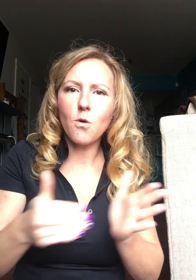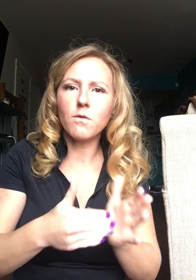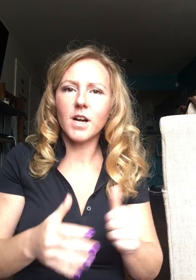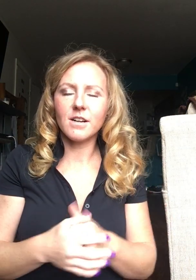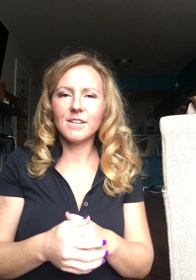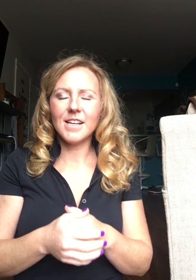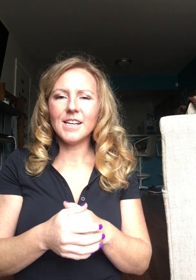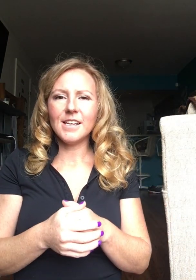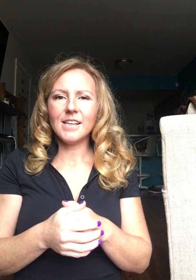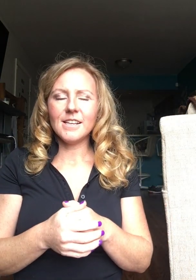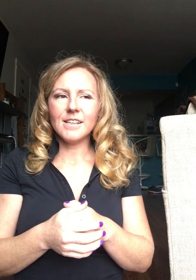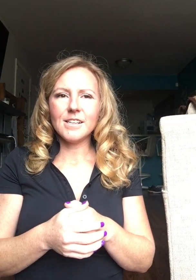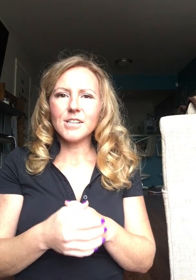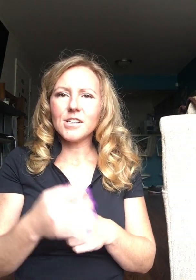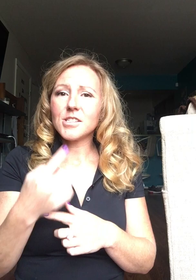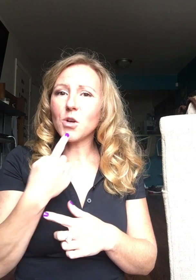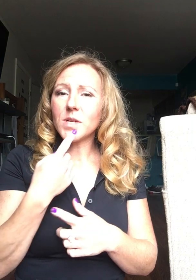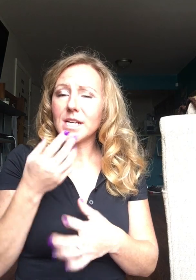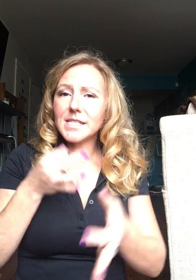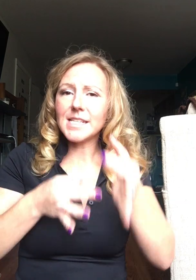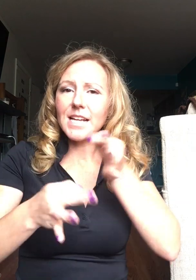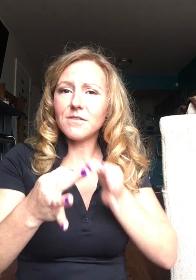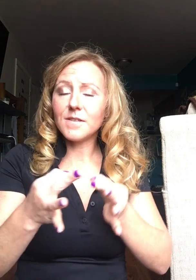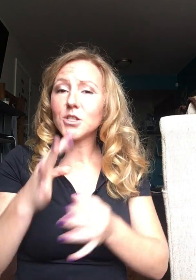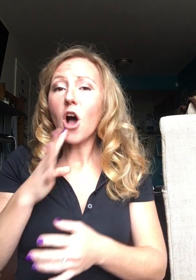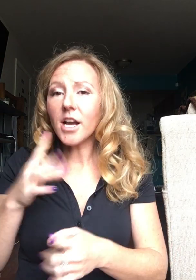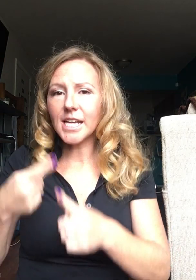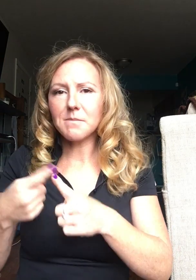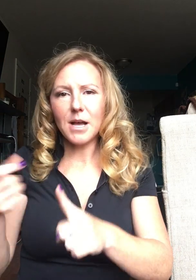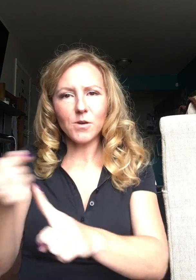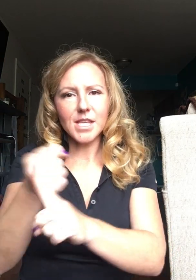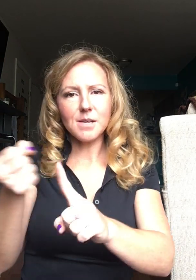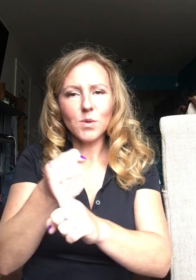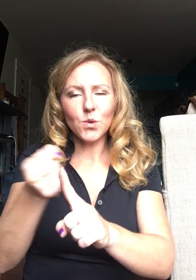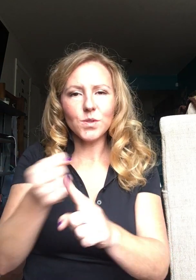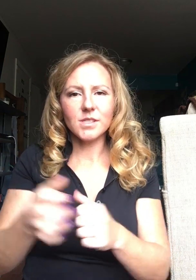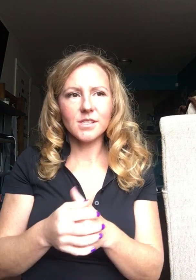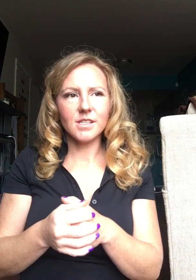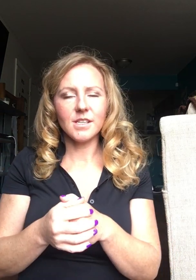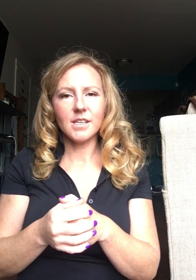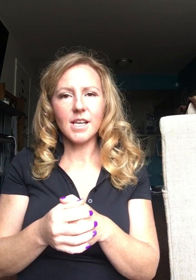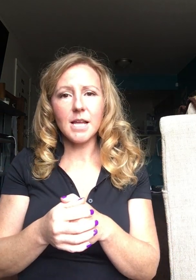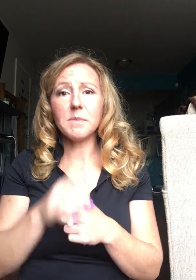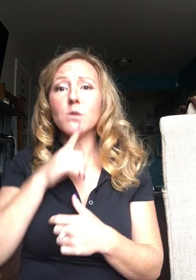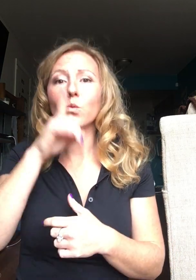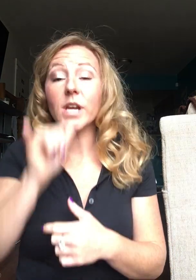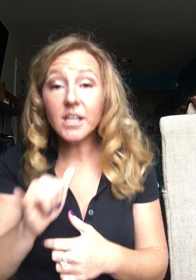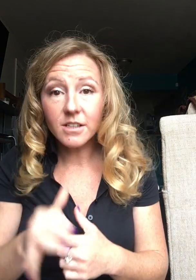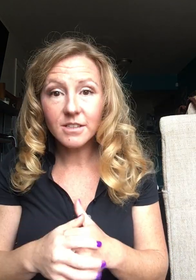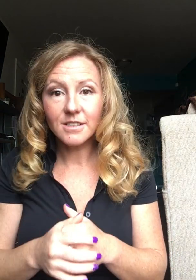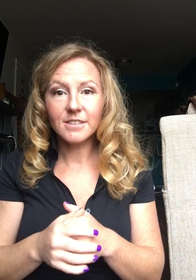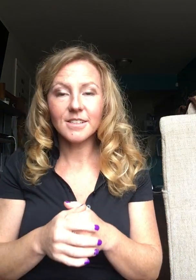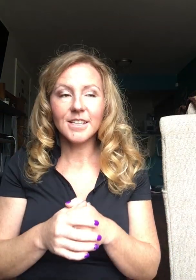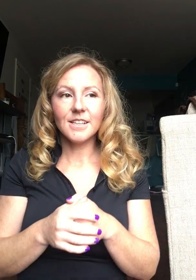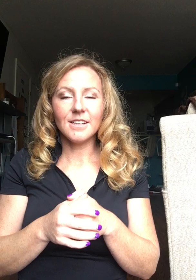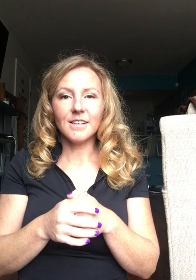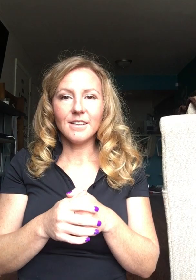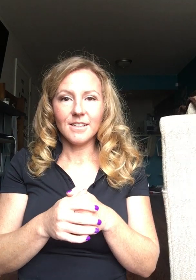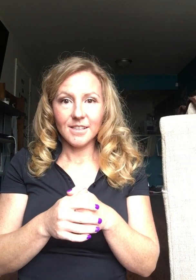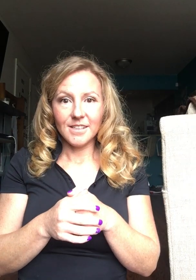over. So instead of talking about the abuse and being real